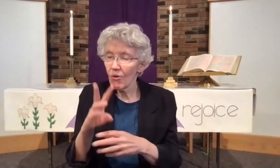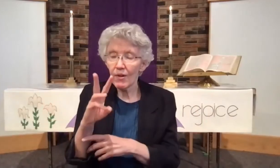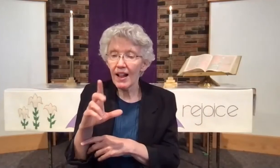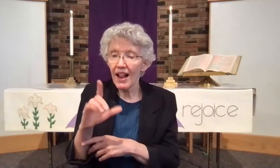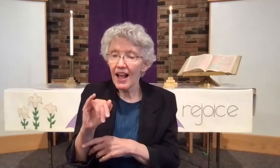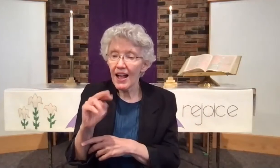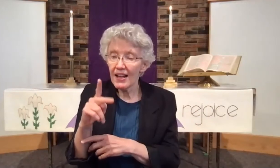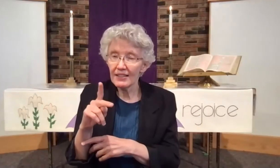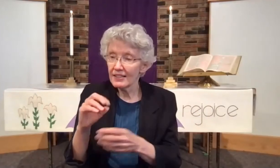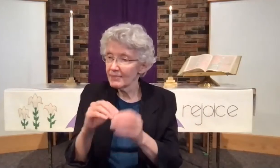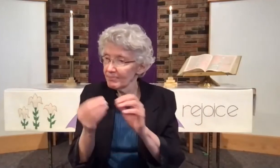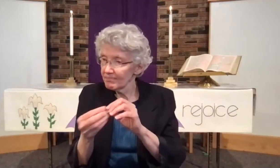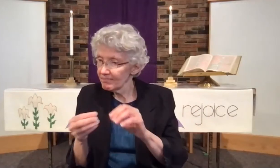through our website